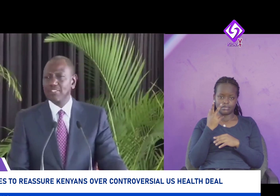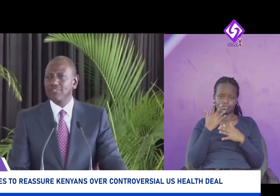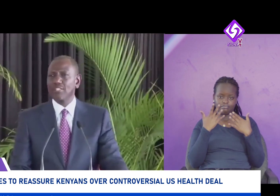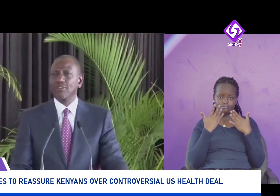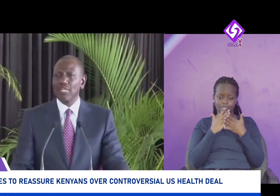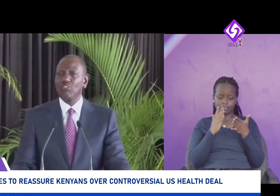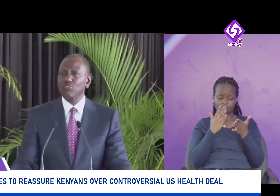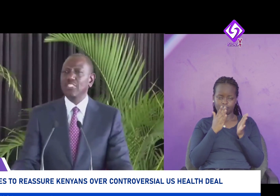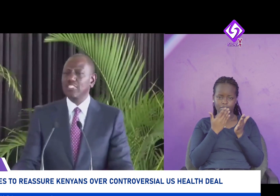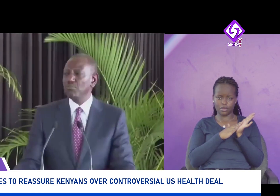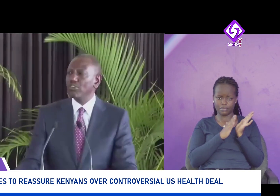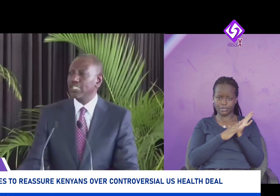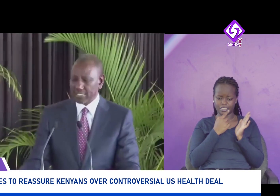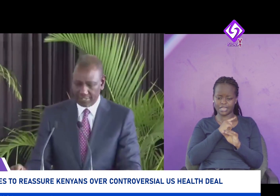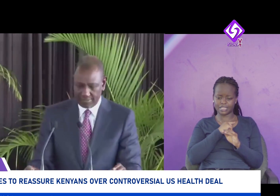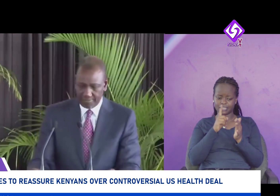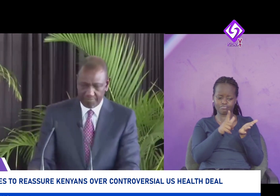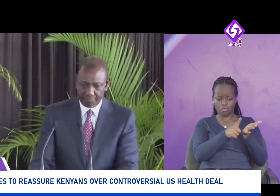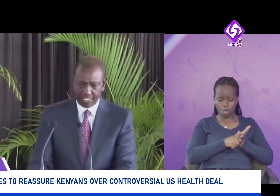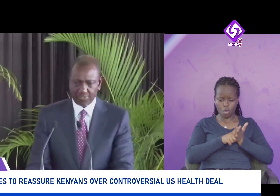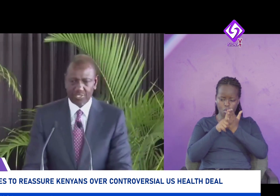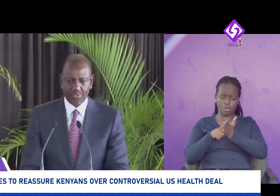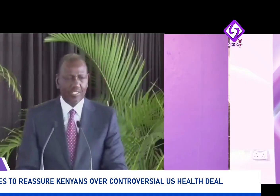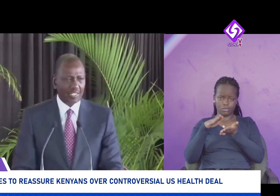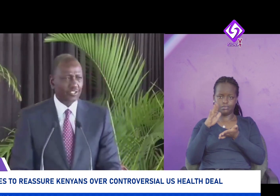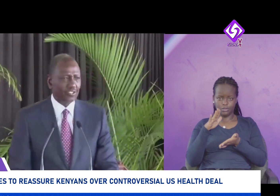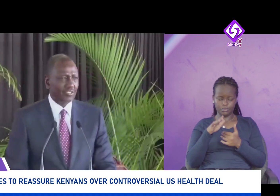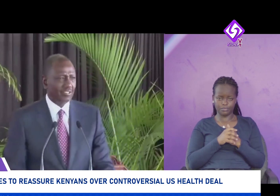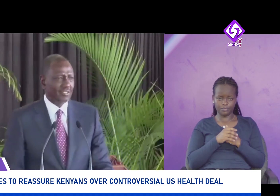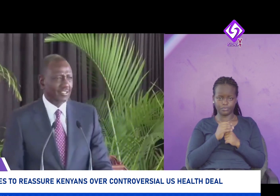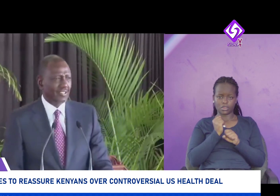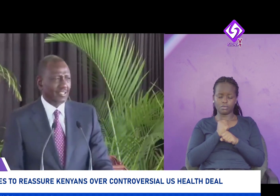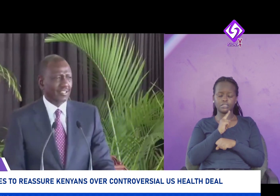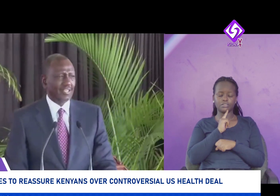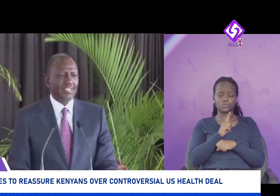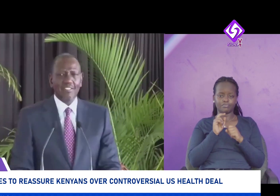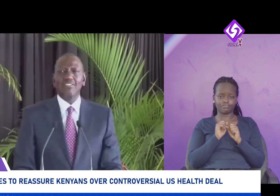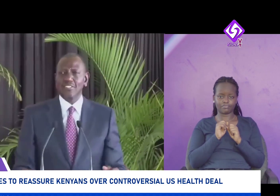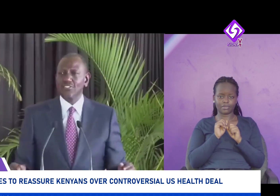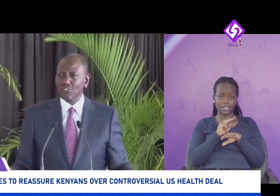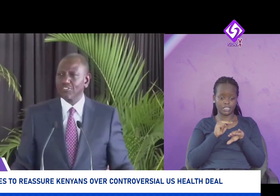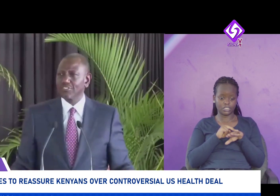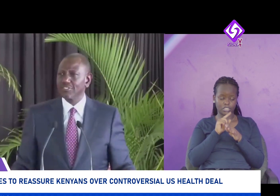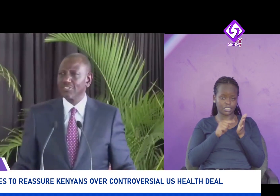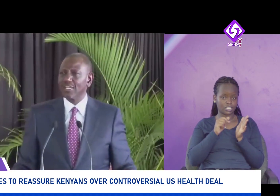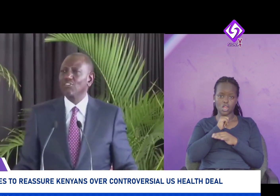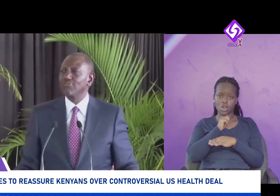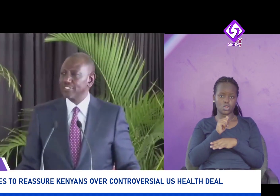comments whether we are contracting more debt. Just to assure the nation that this is not a loan